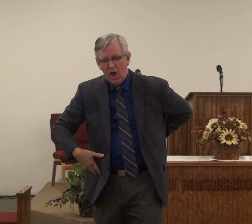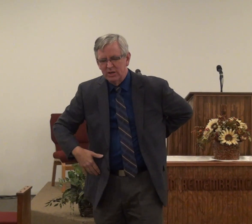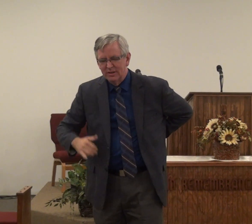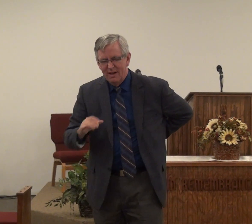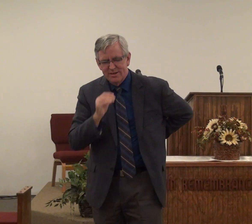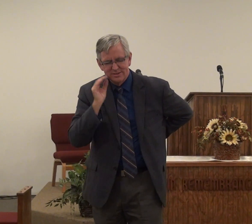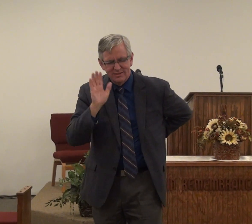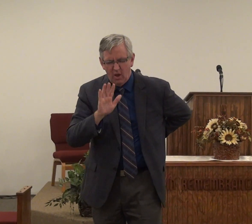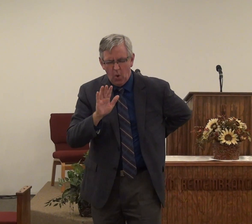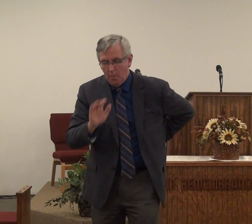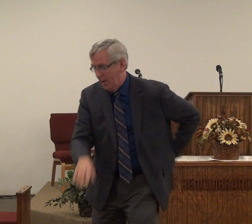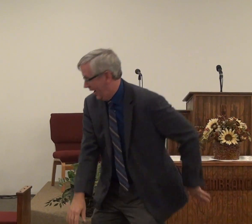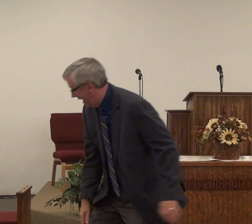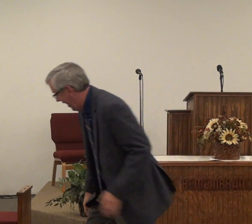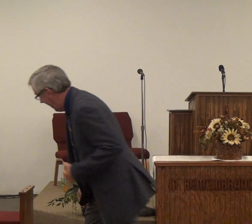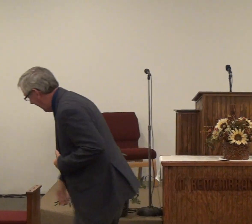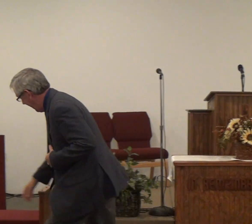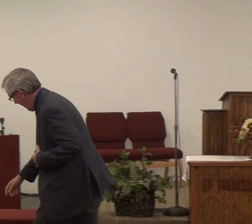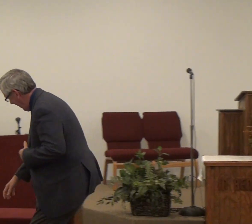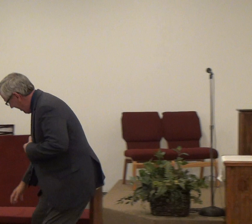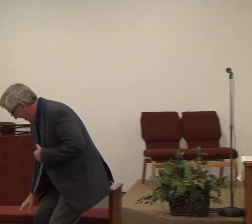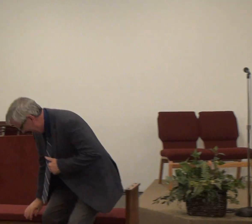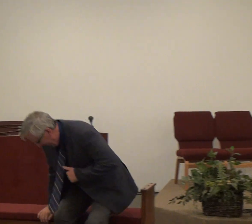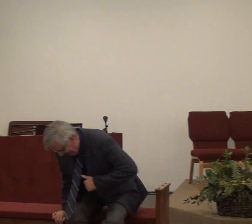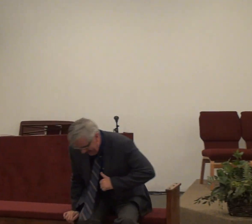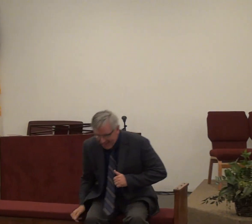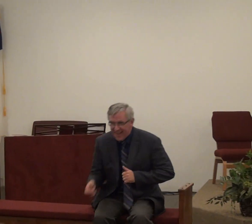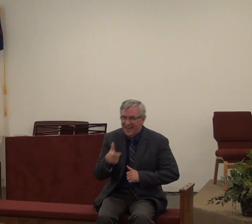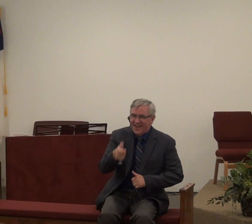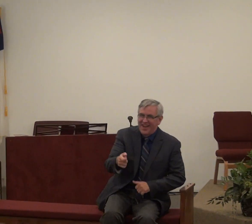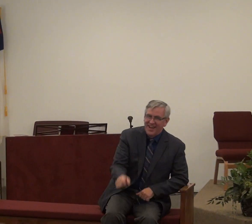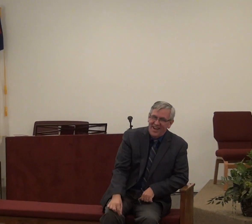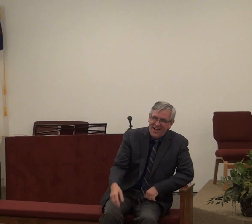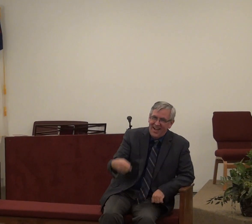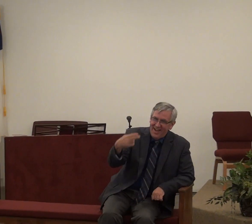The pastor will understand. My back is hurting. I better stay home.